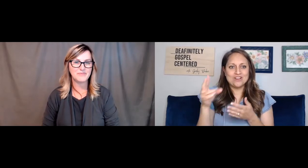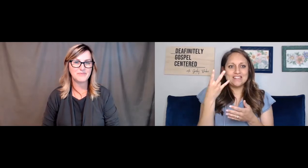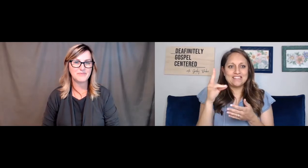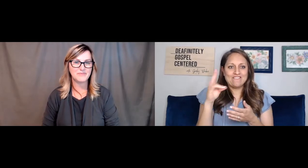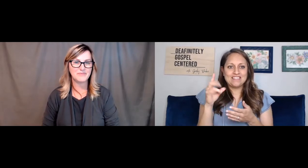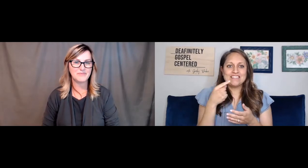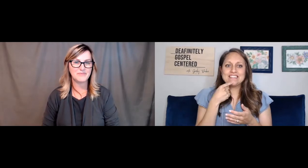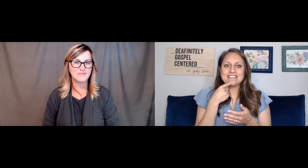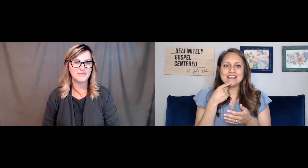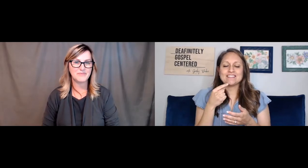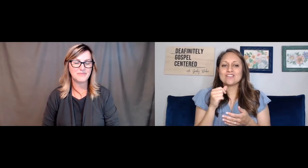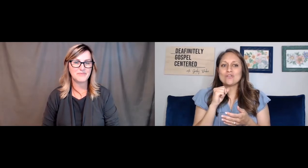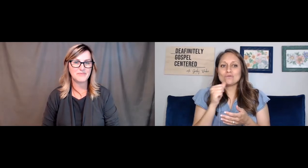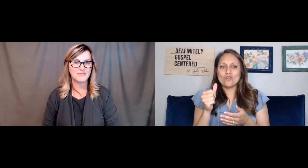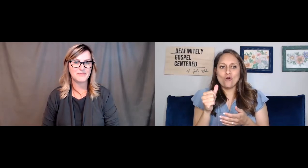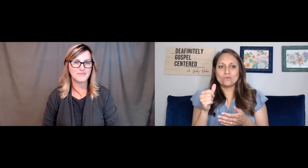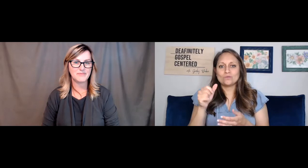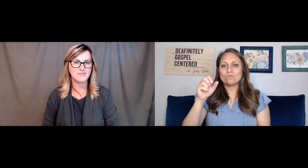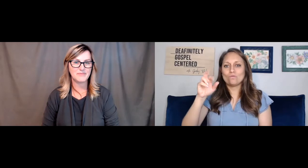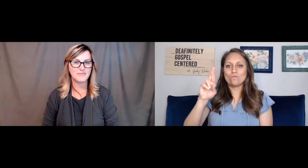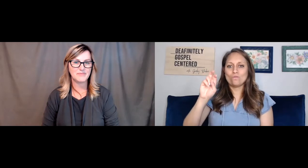everyone." And